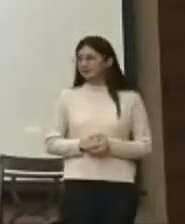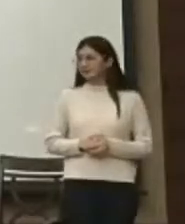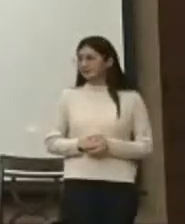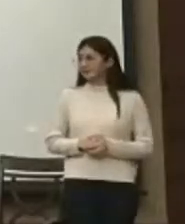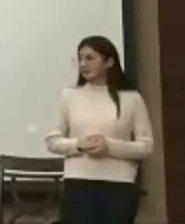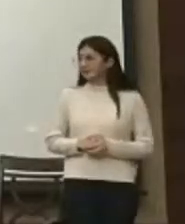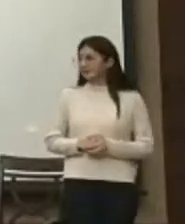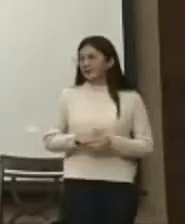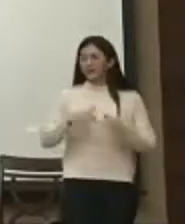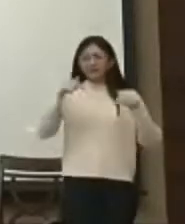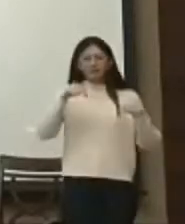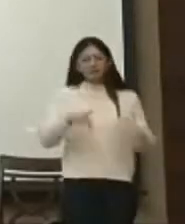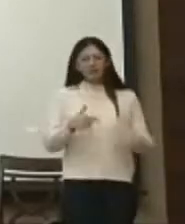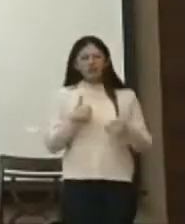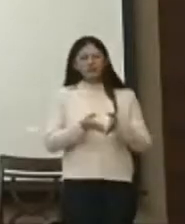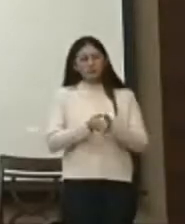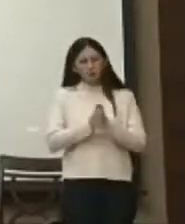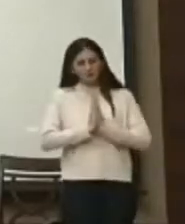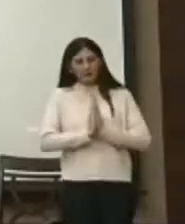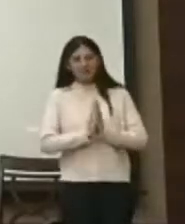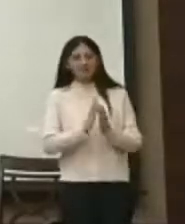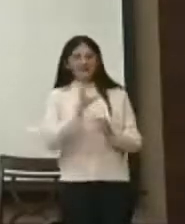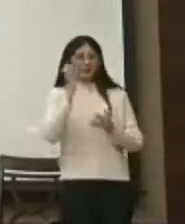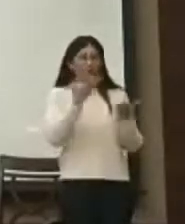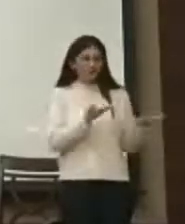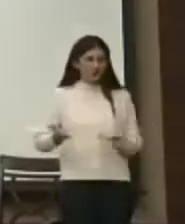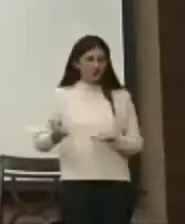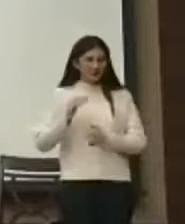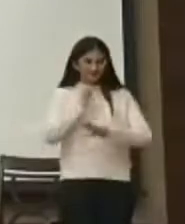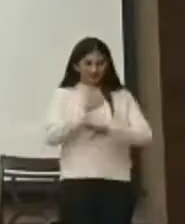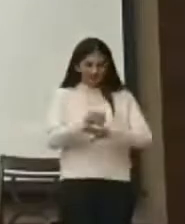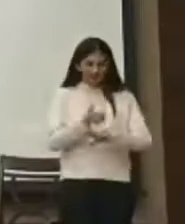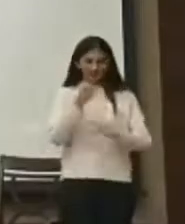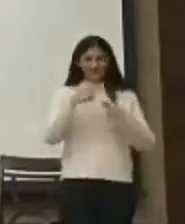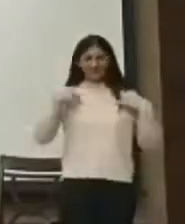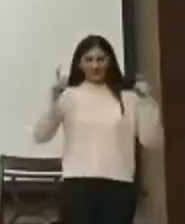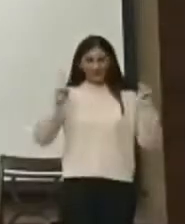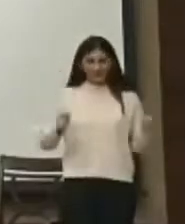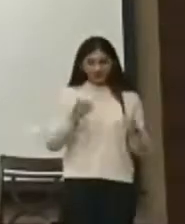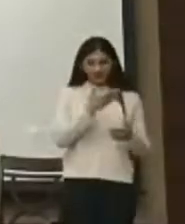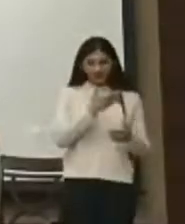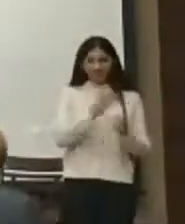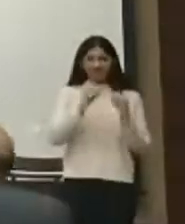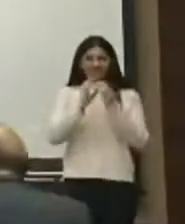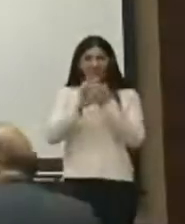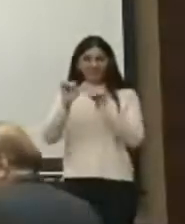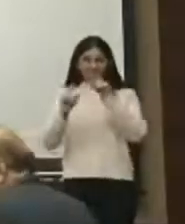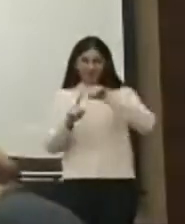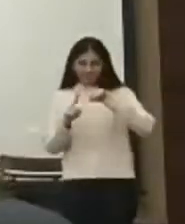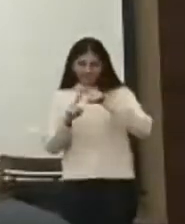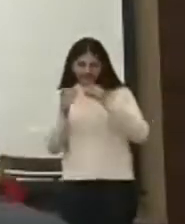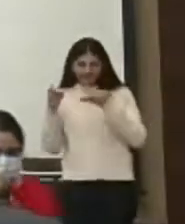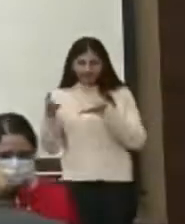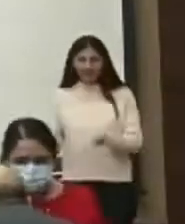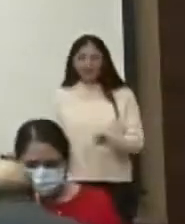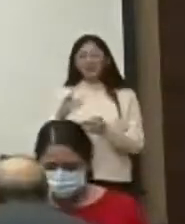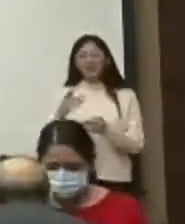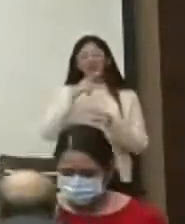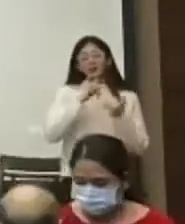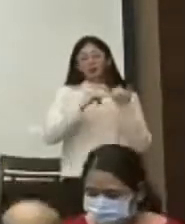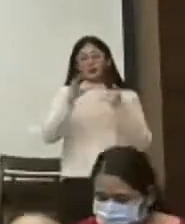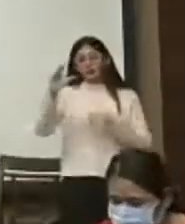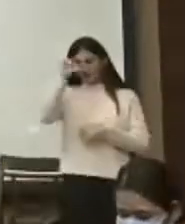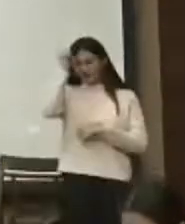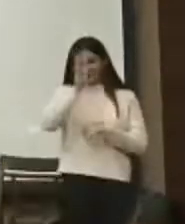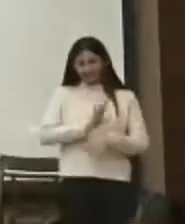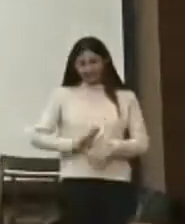I now request the chief guest, Honorable Mr. Justice S. Raveendra Bhatt, Judge of the Supreme Court of India, to